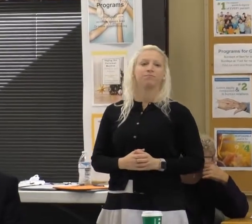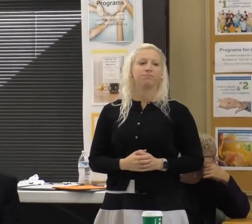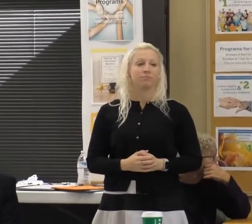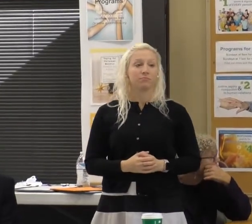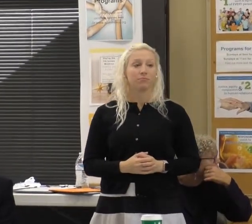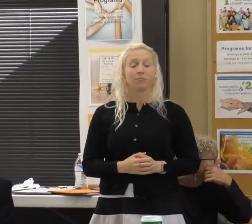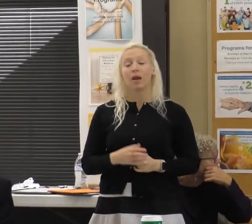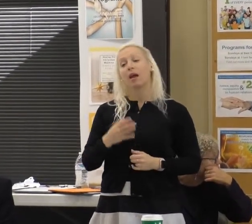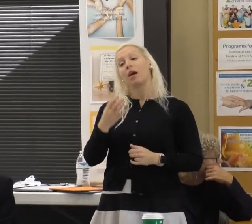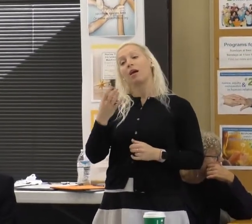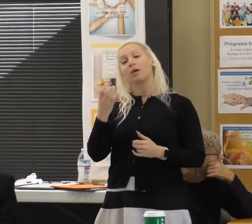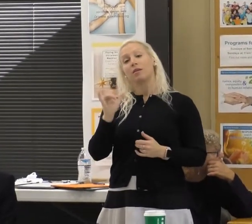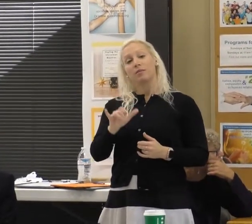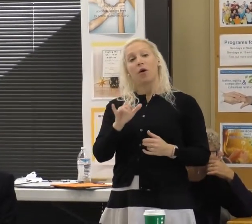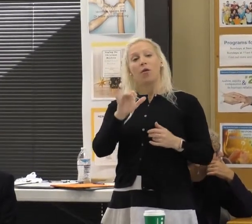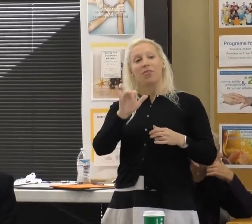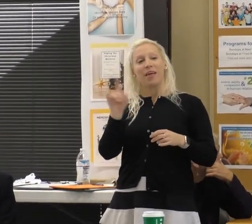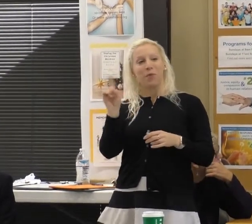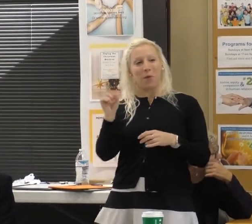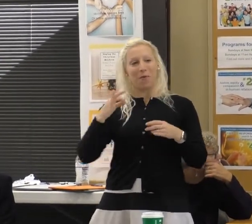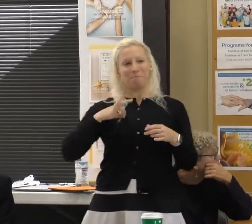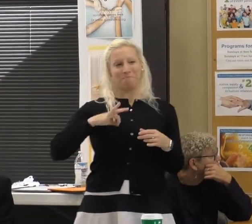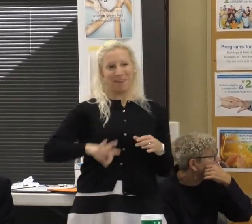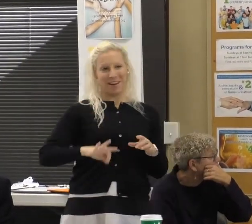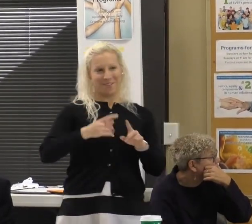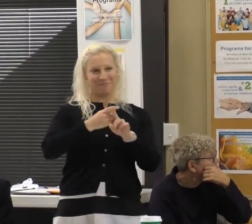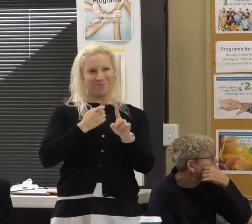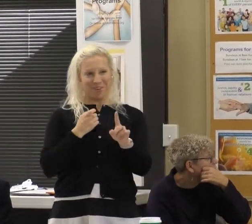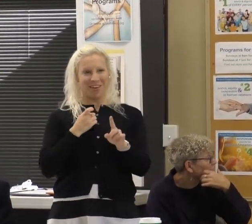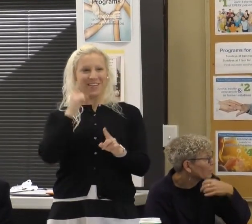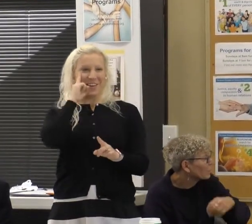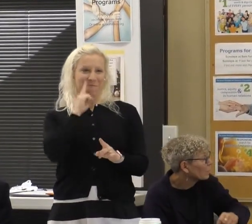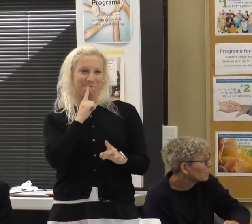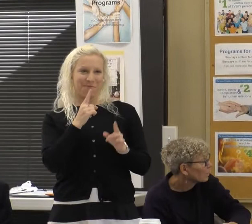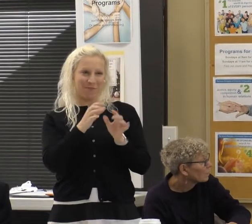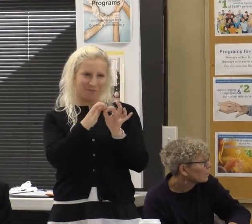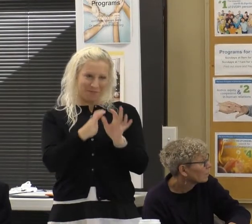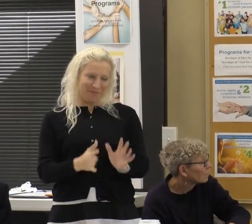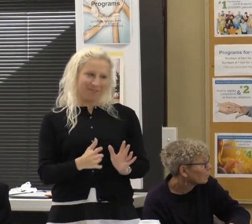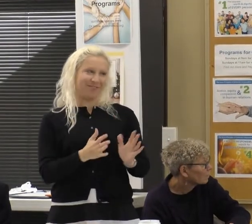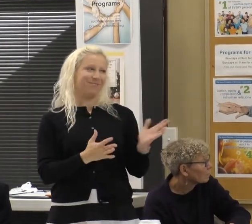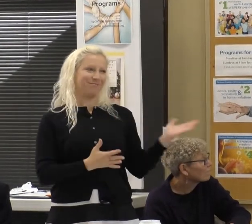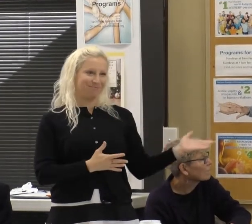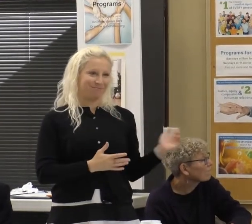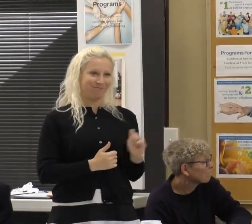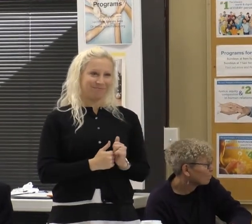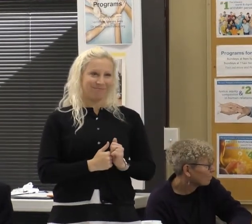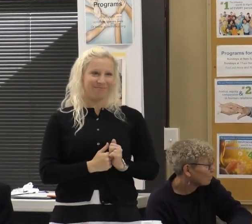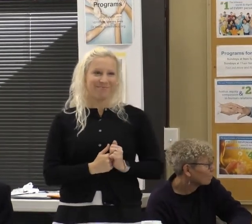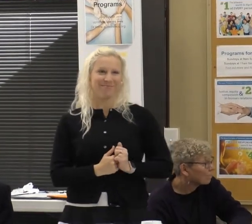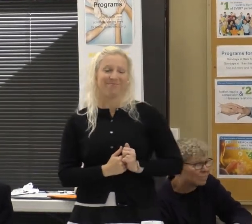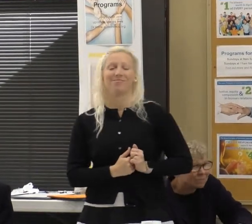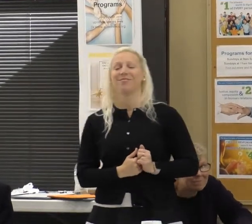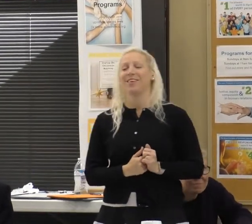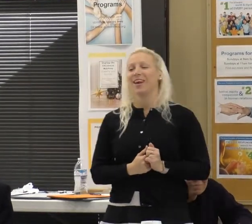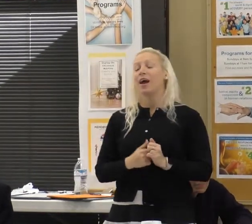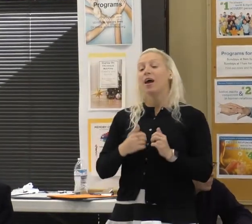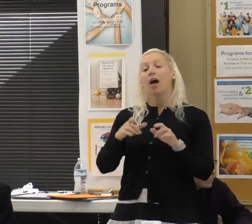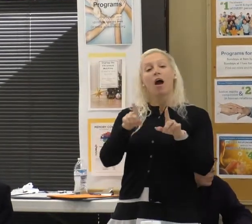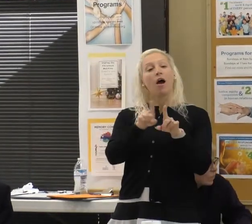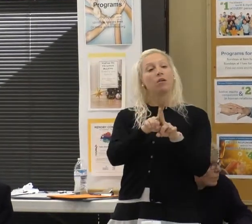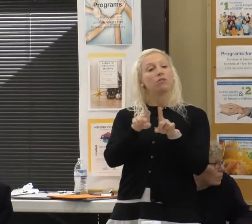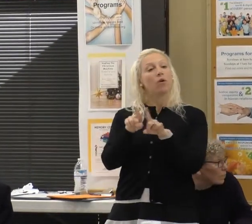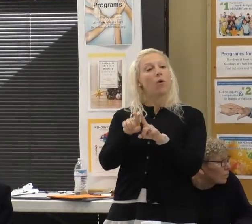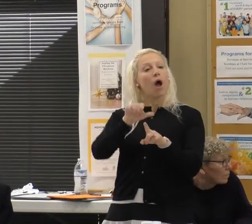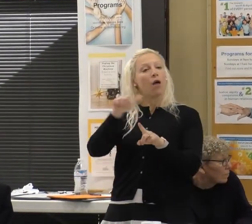signer provide the communication access, and that is the benefit of using an interpreter who is themselves